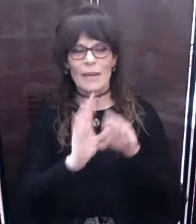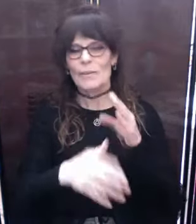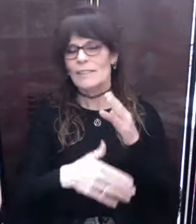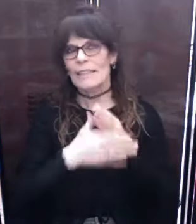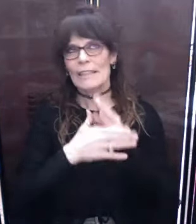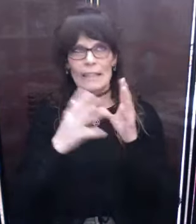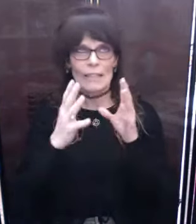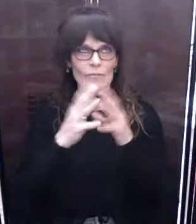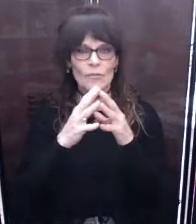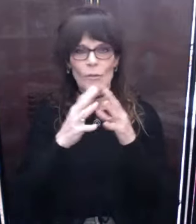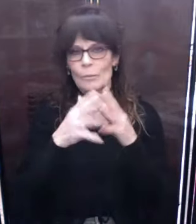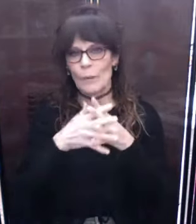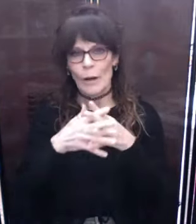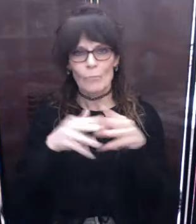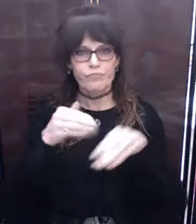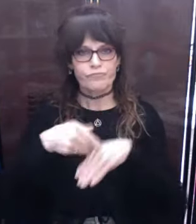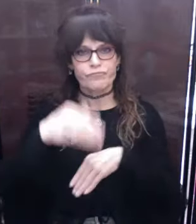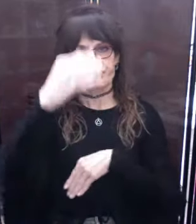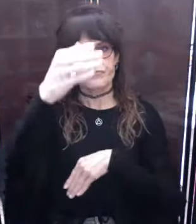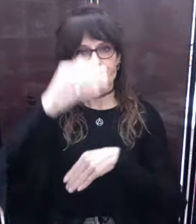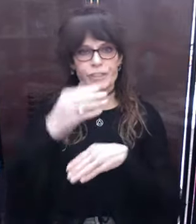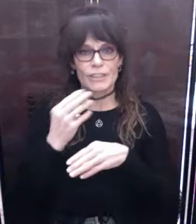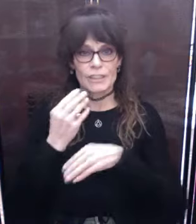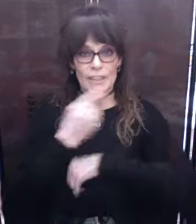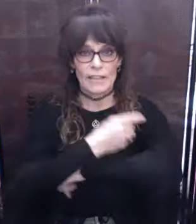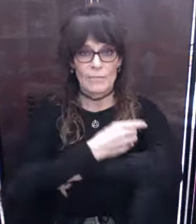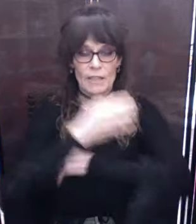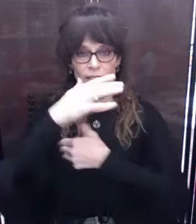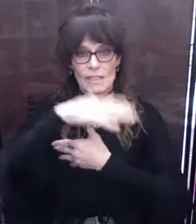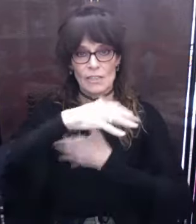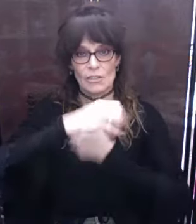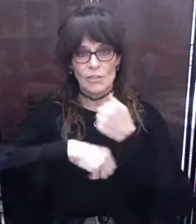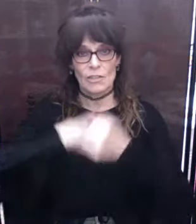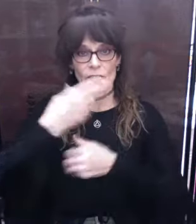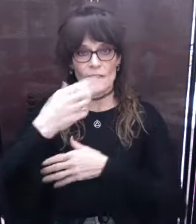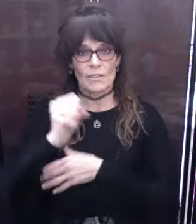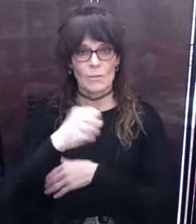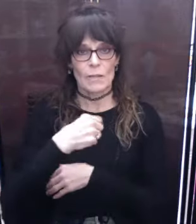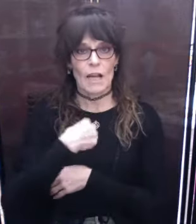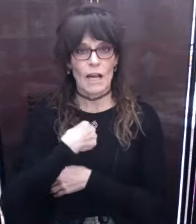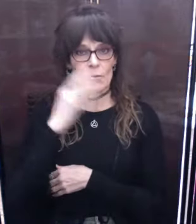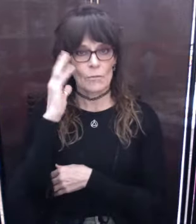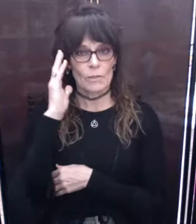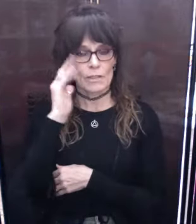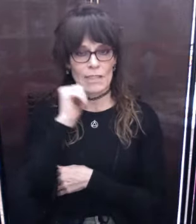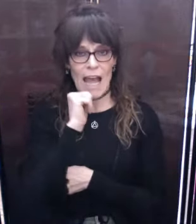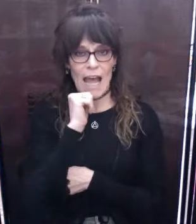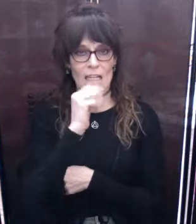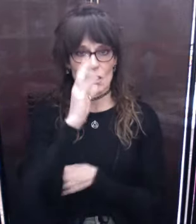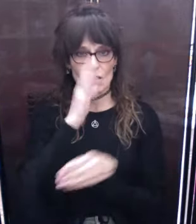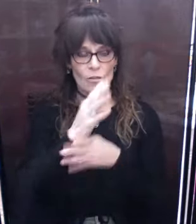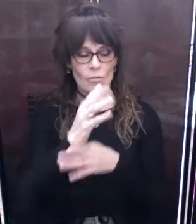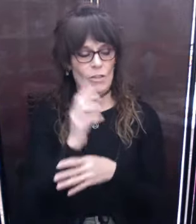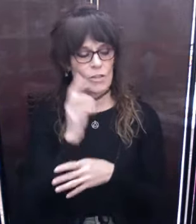like I was that day in my senior year in high school, but I wasn't sober. And she knew me well enough. She knew that. And I